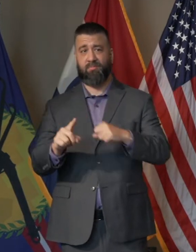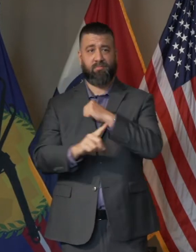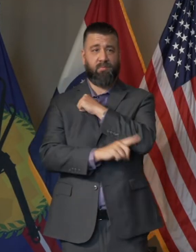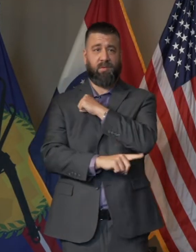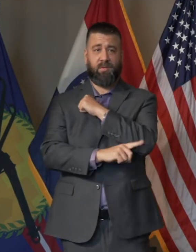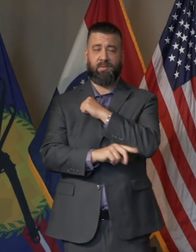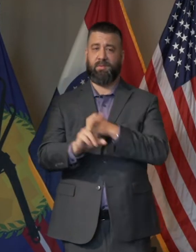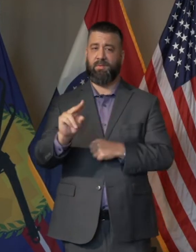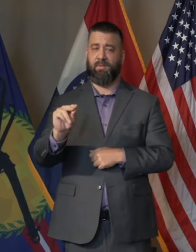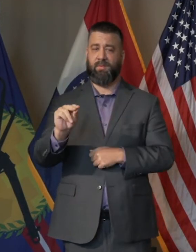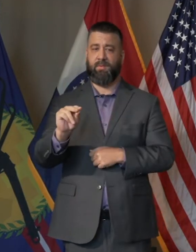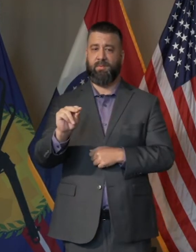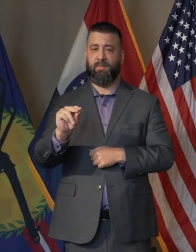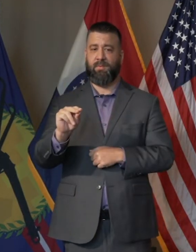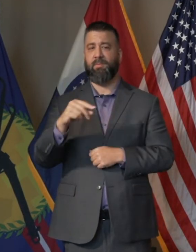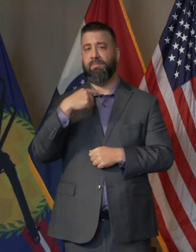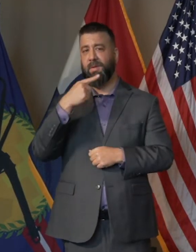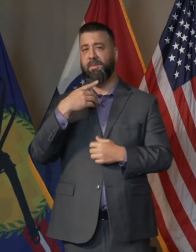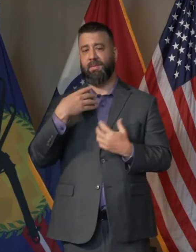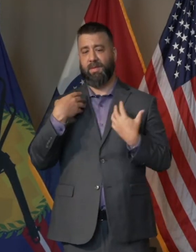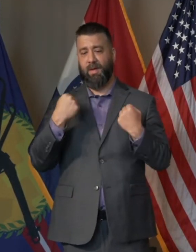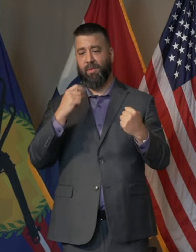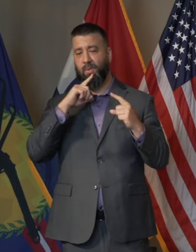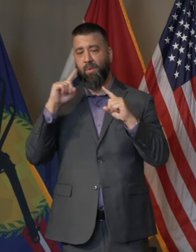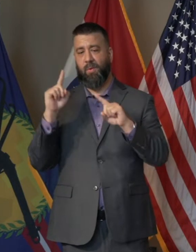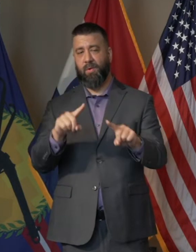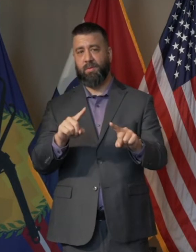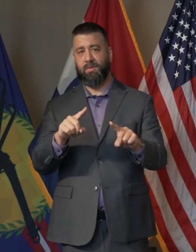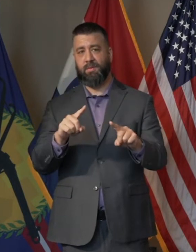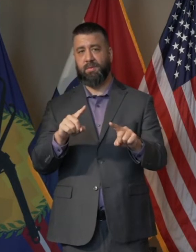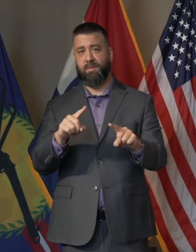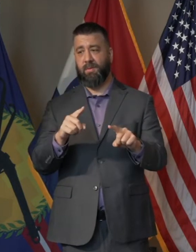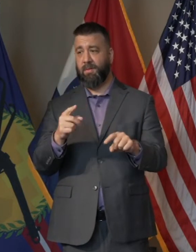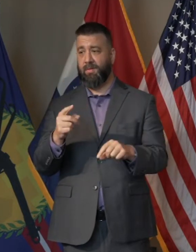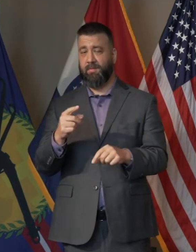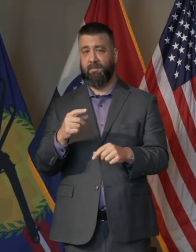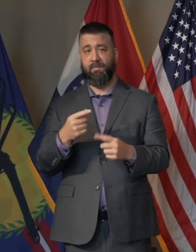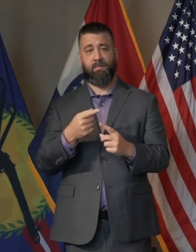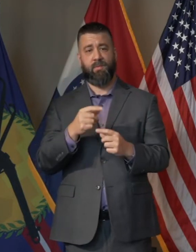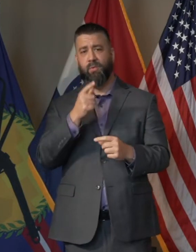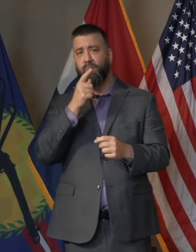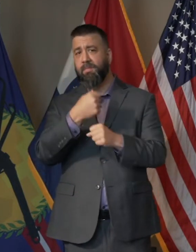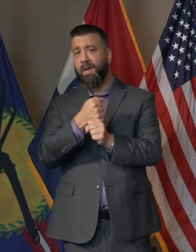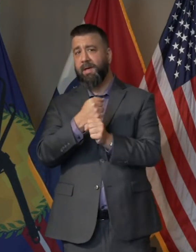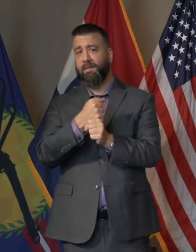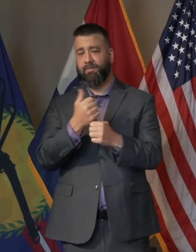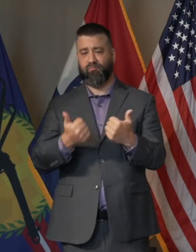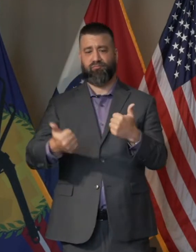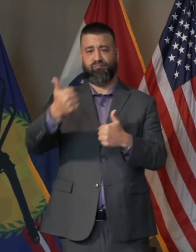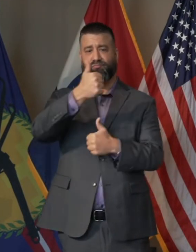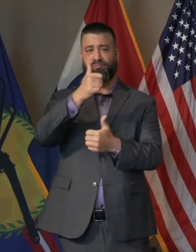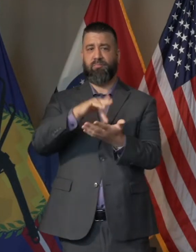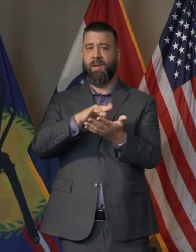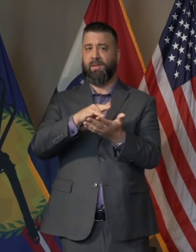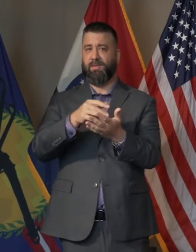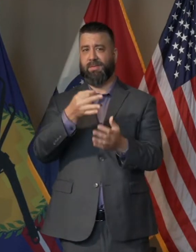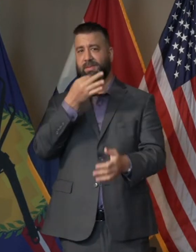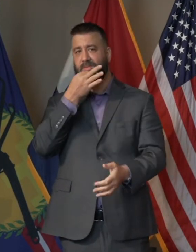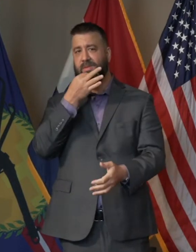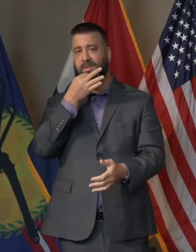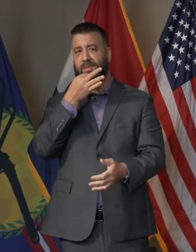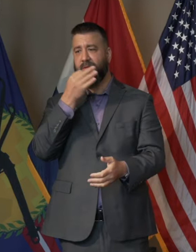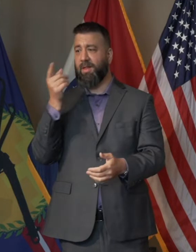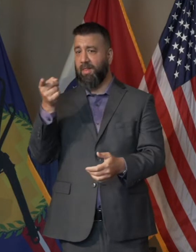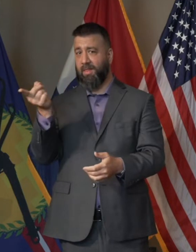orders crafted by our public health experts in close cooperation and contact with members of our St. Louis Metropolitan Pandemic